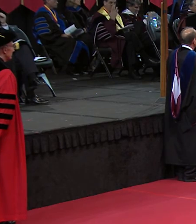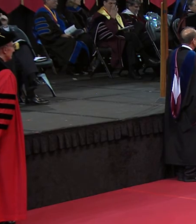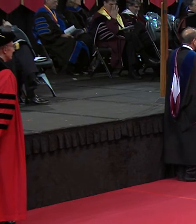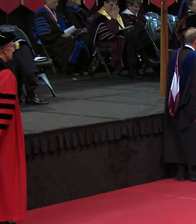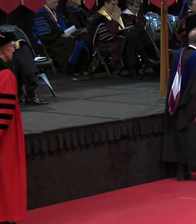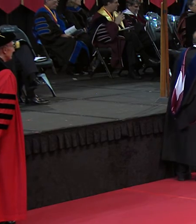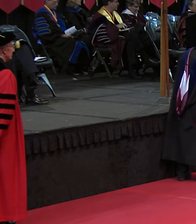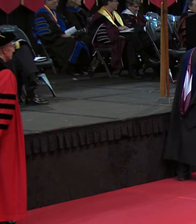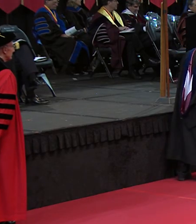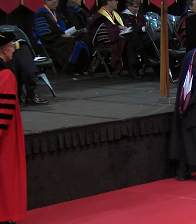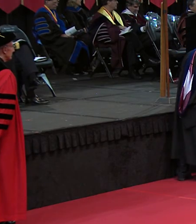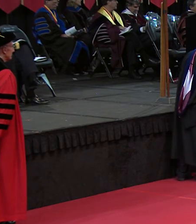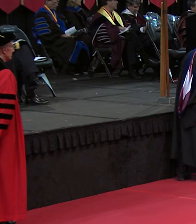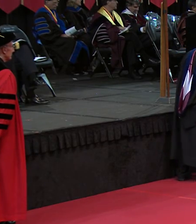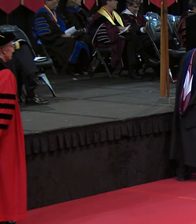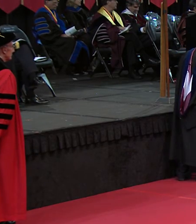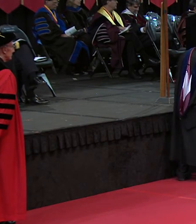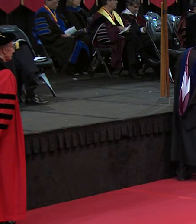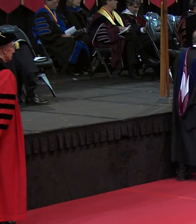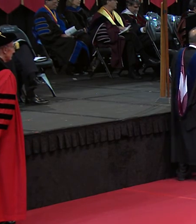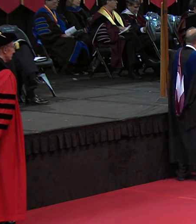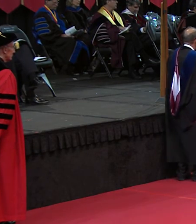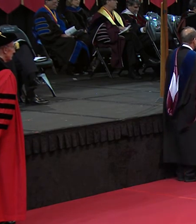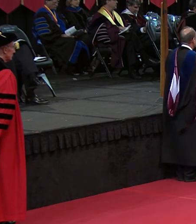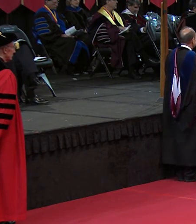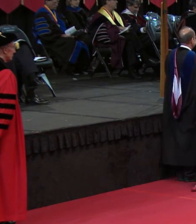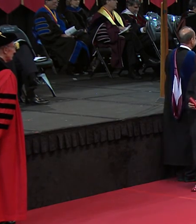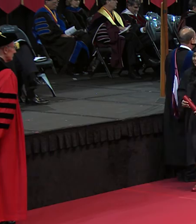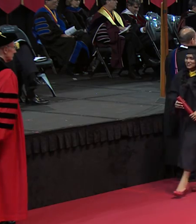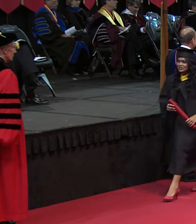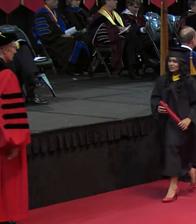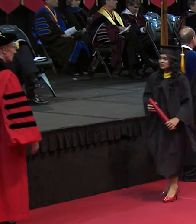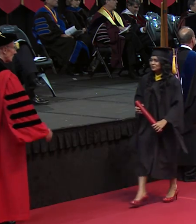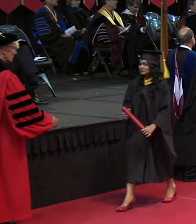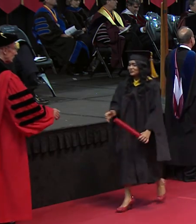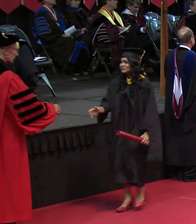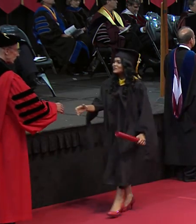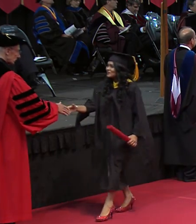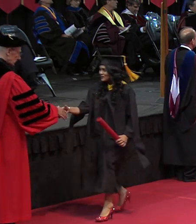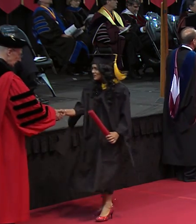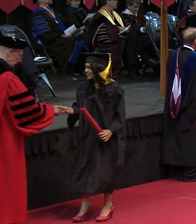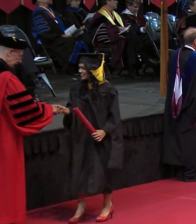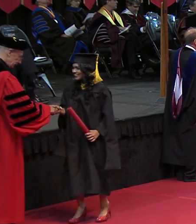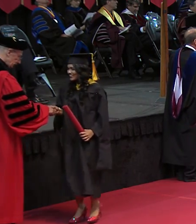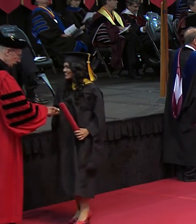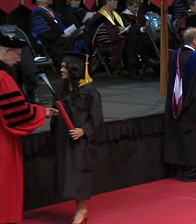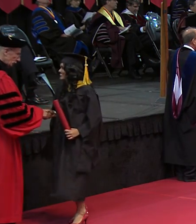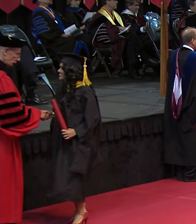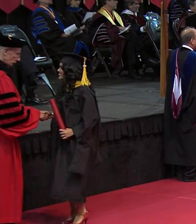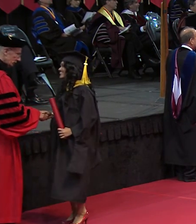Bosu Vira Venkata Sai Navin Kumar Pamansetti.